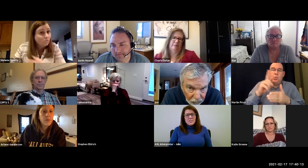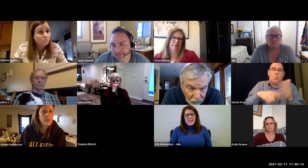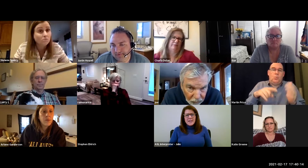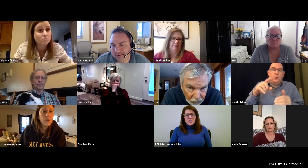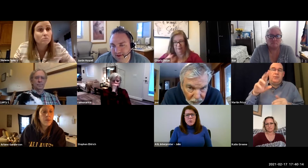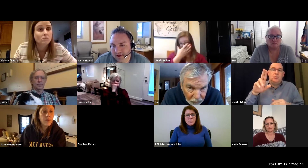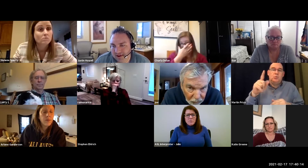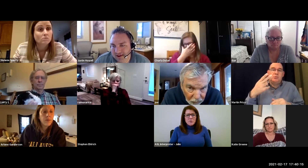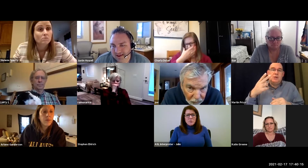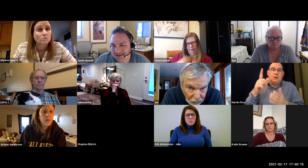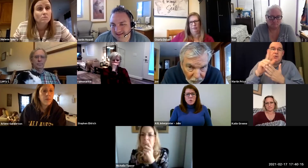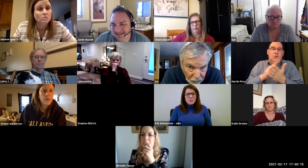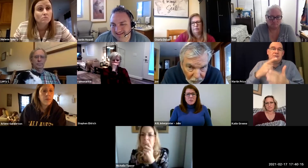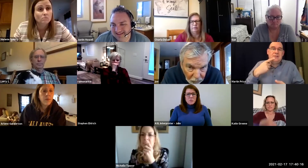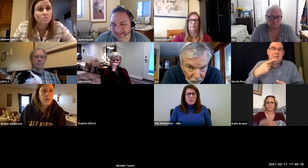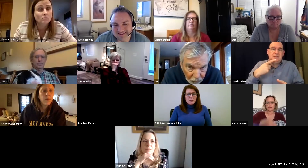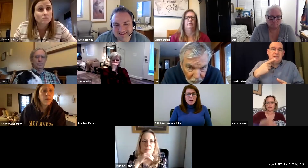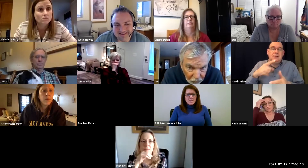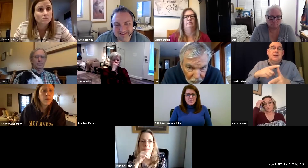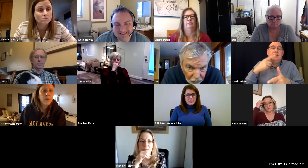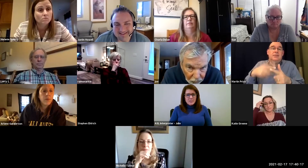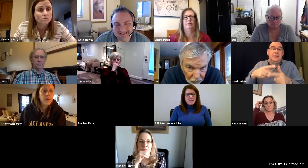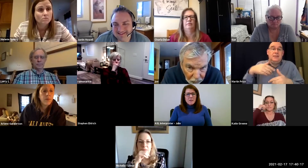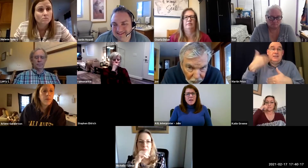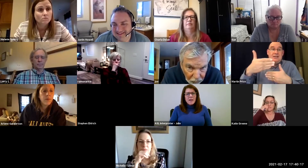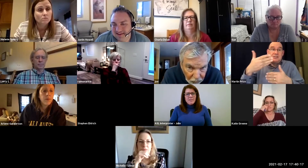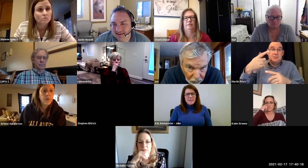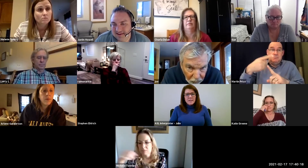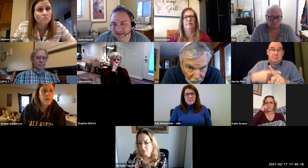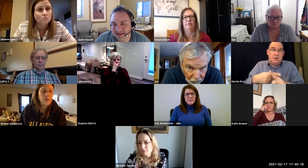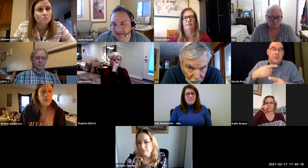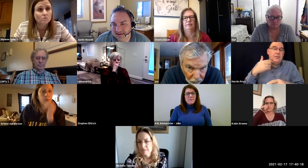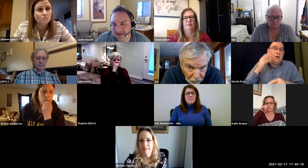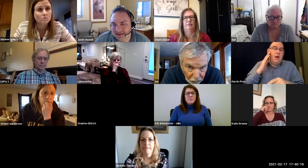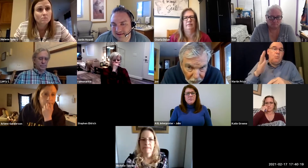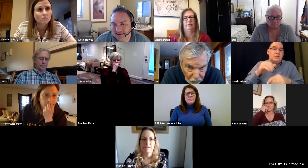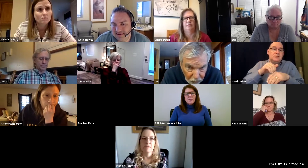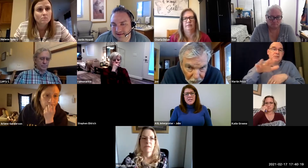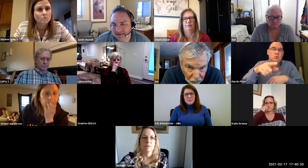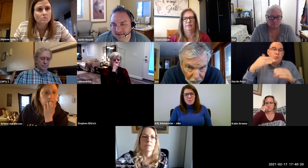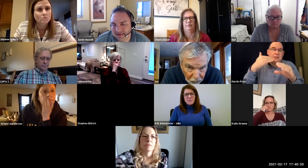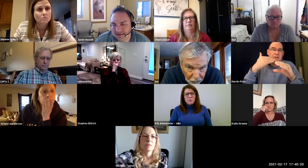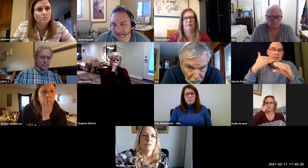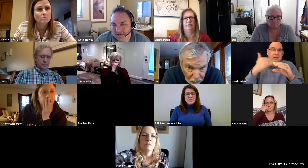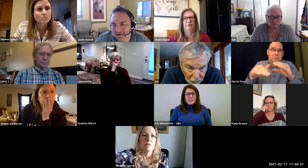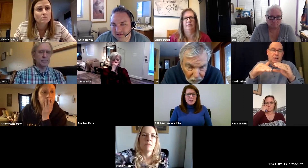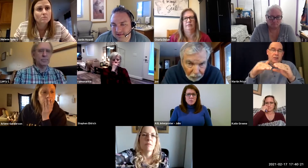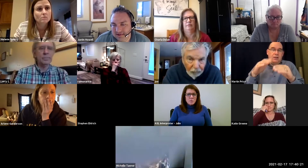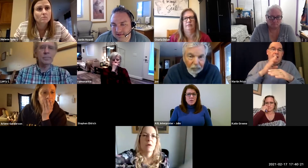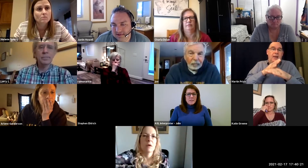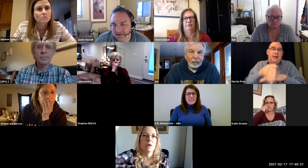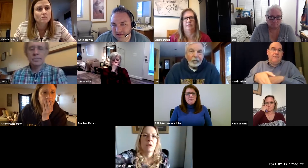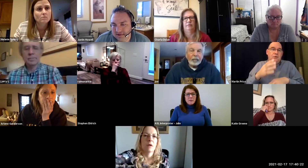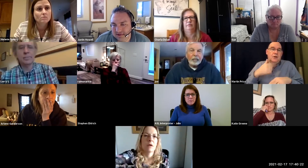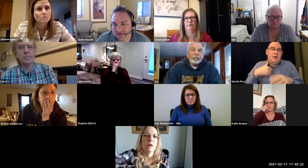So for today, I just want to review what the Utah law says. And then throughout the next month, I will be sending